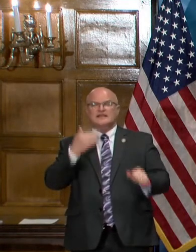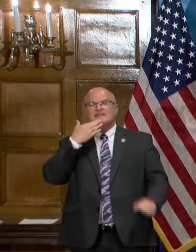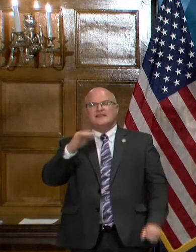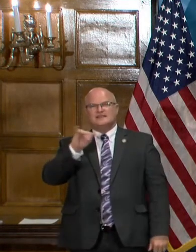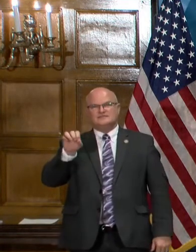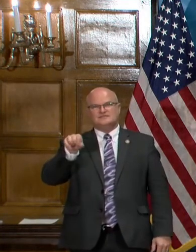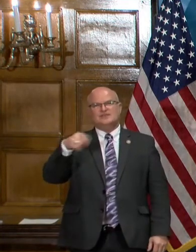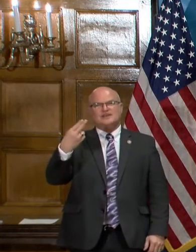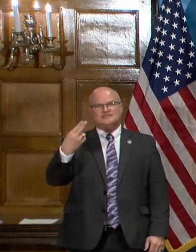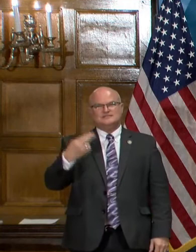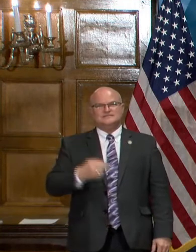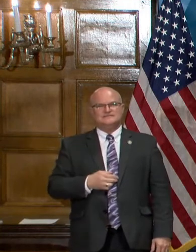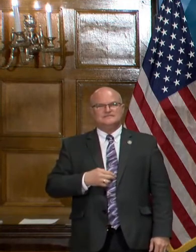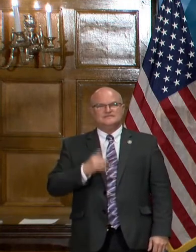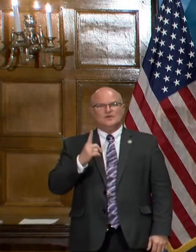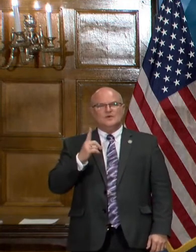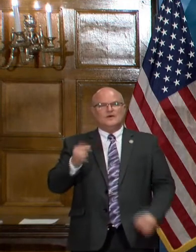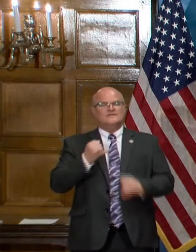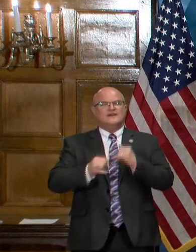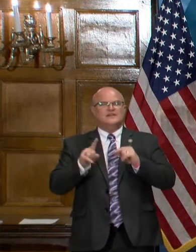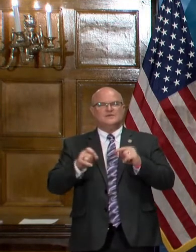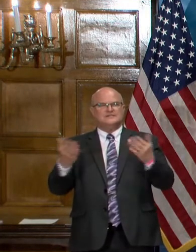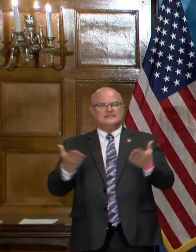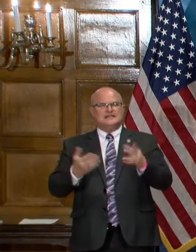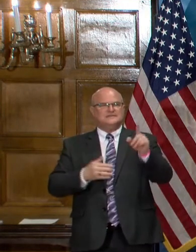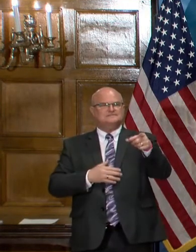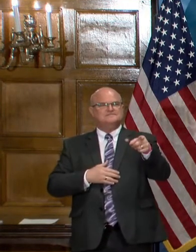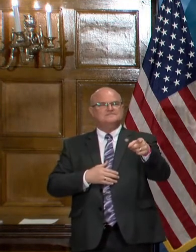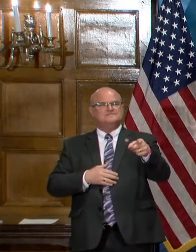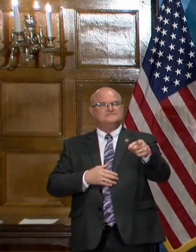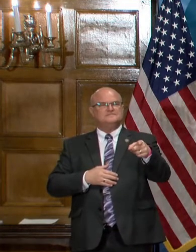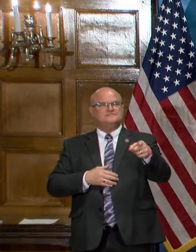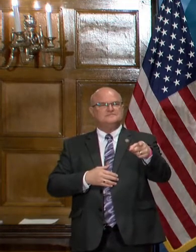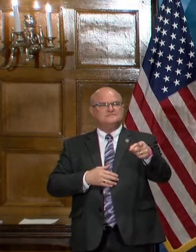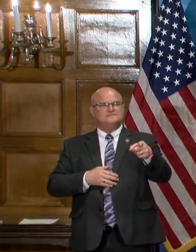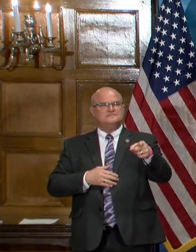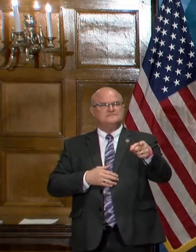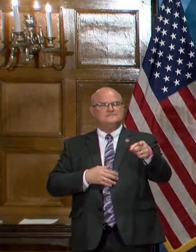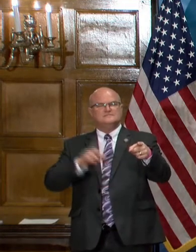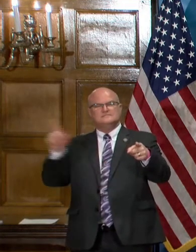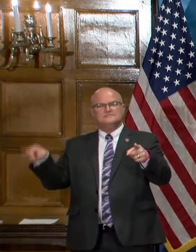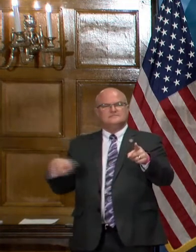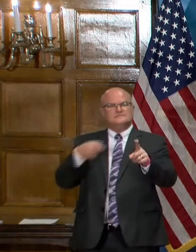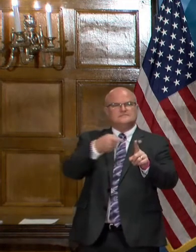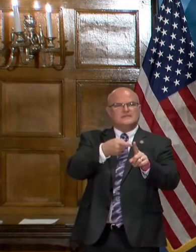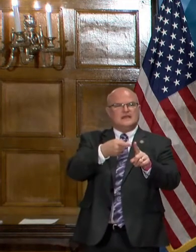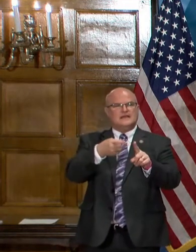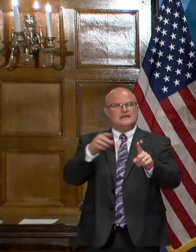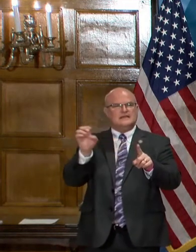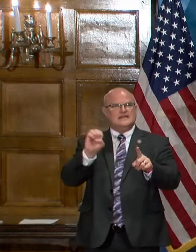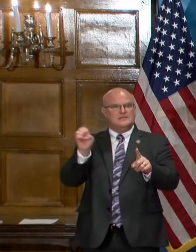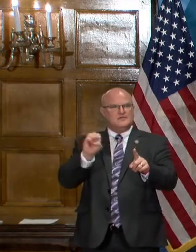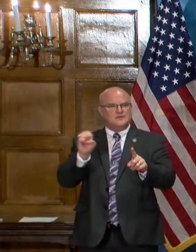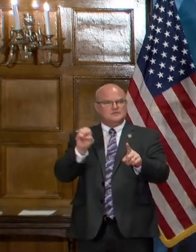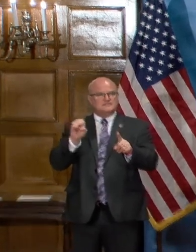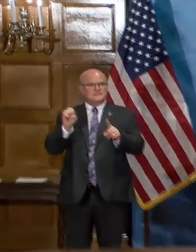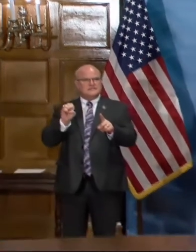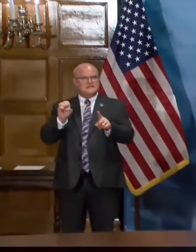Josh. And then we have one final question here. Getting back to the emergency